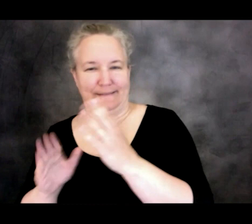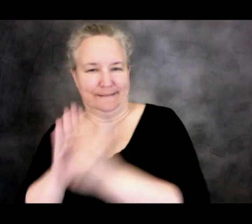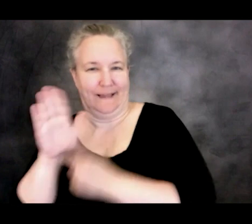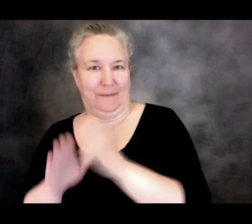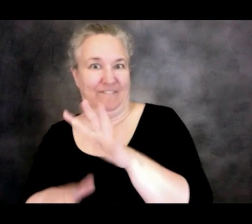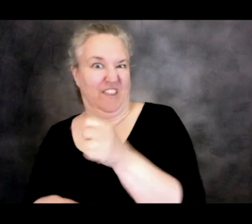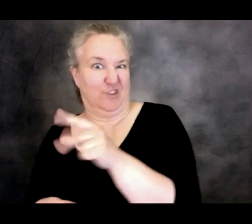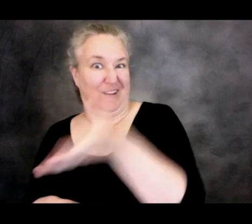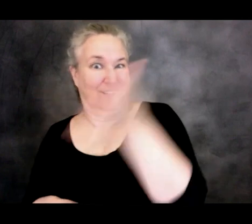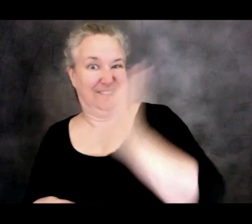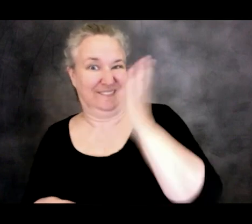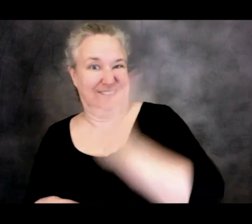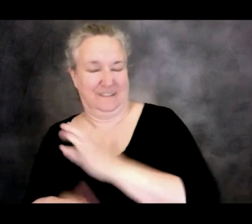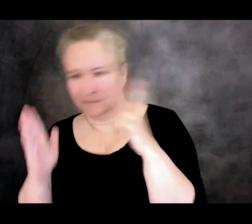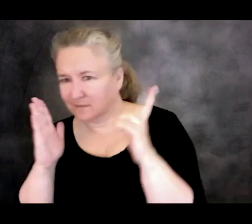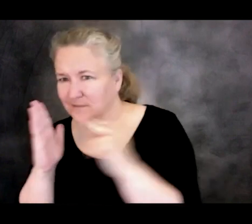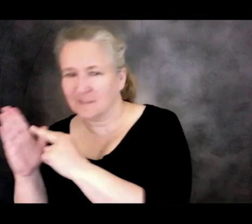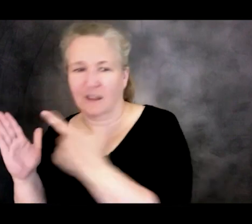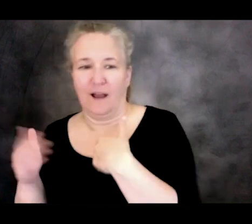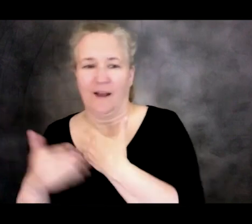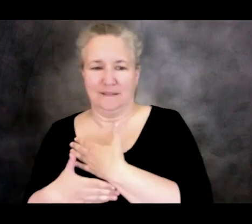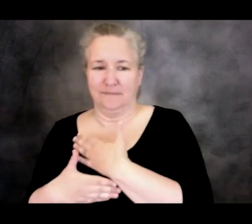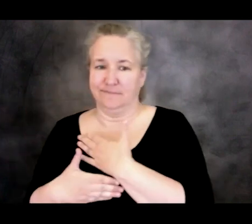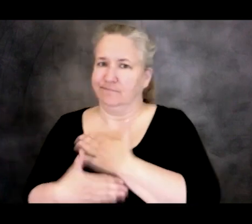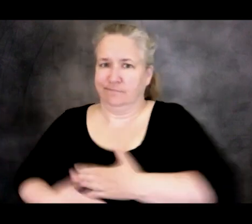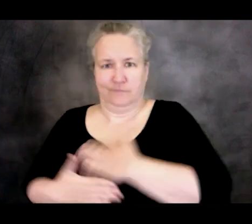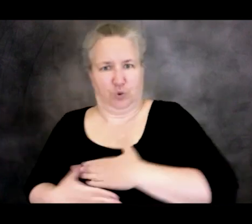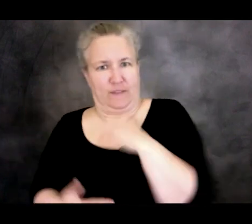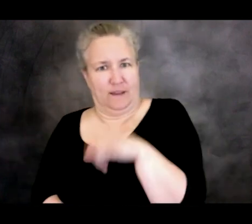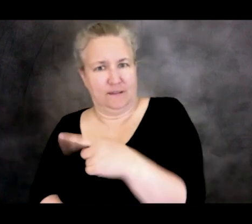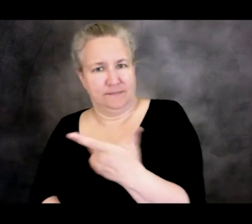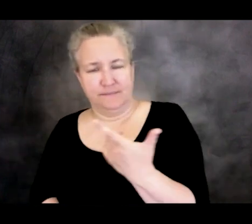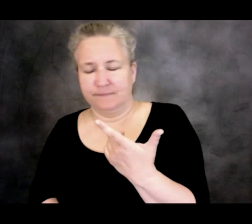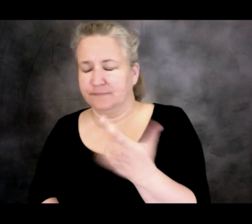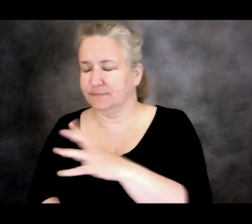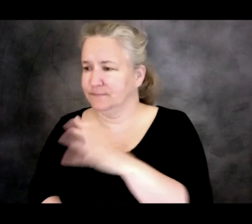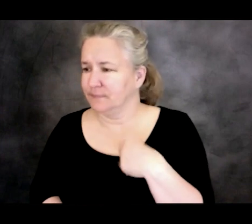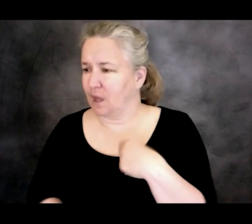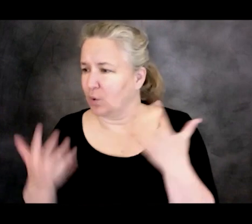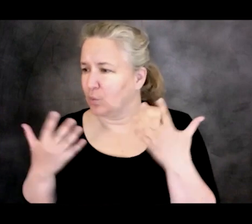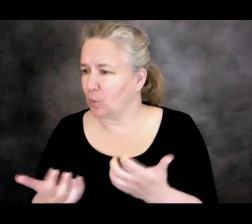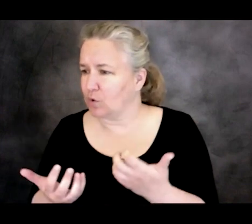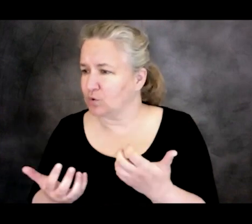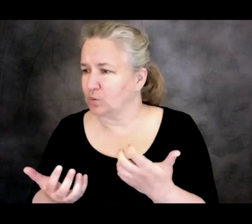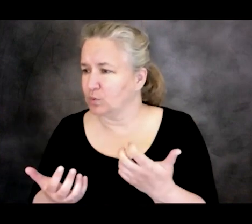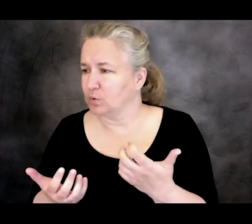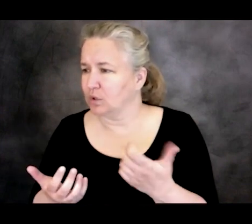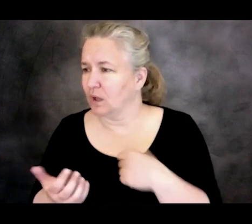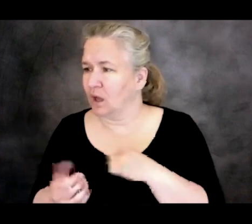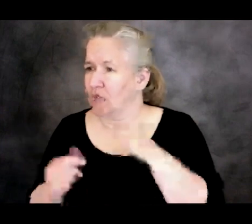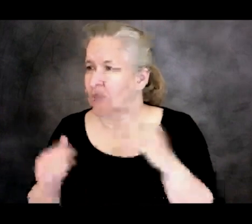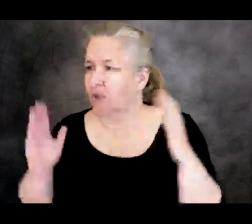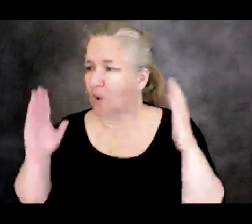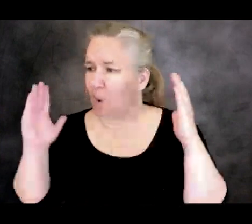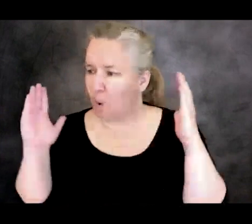really enjoying this, and I really want to. I'm really hoping that